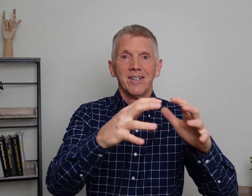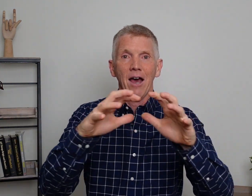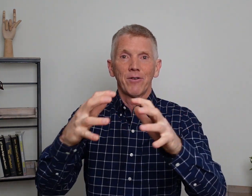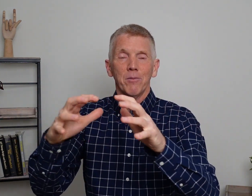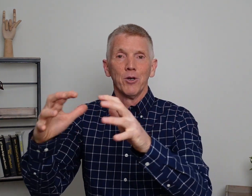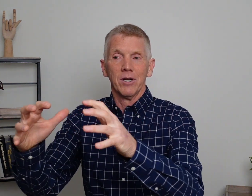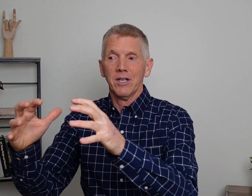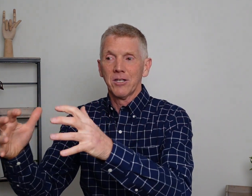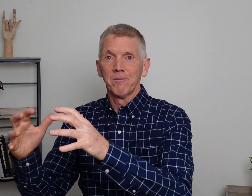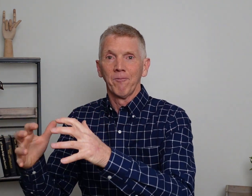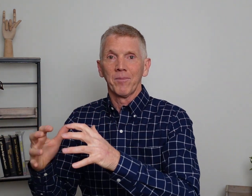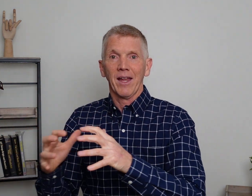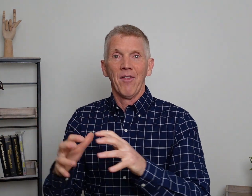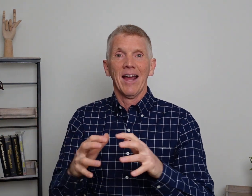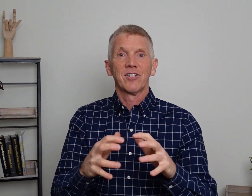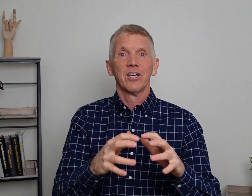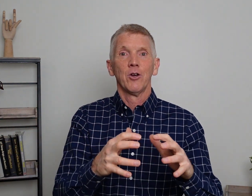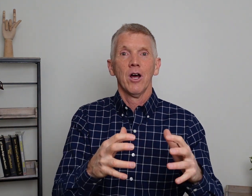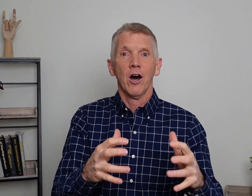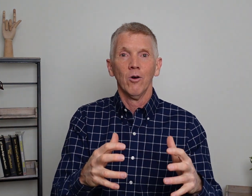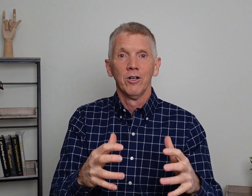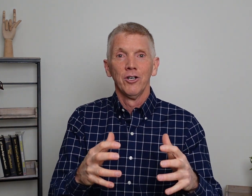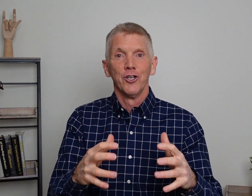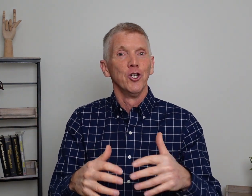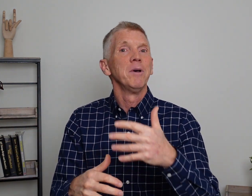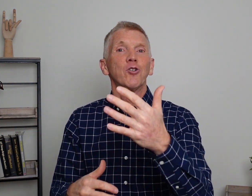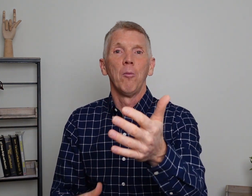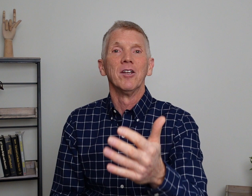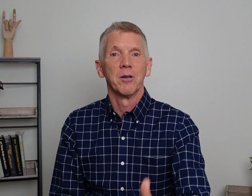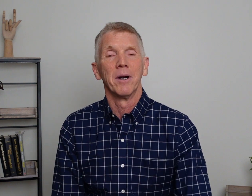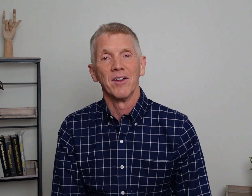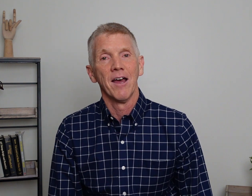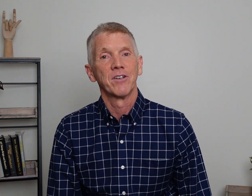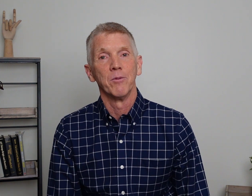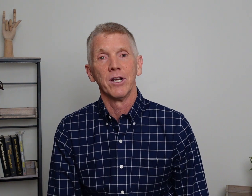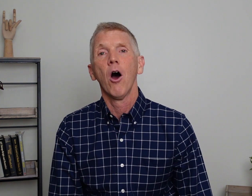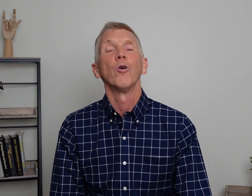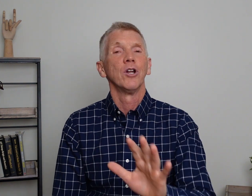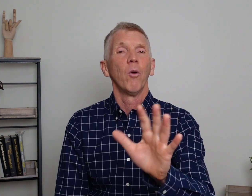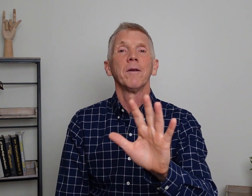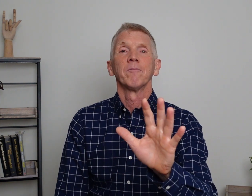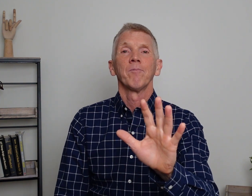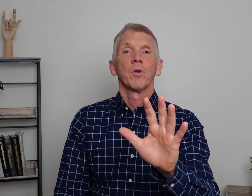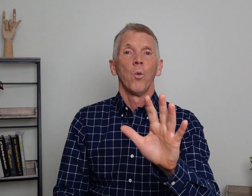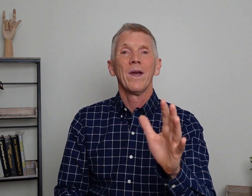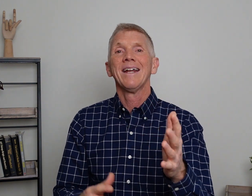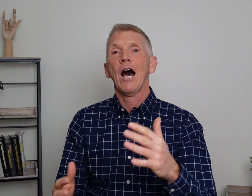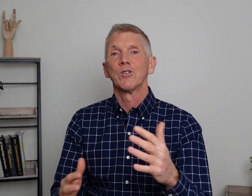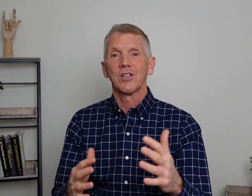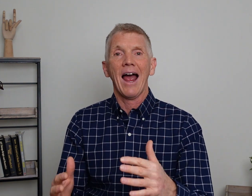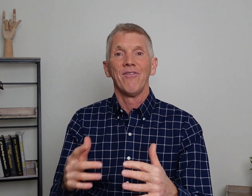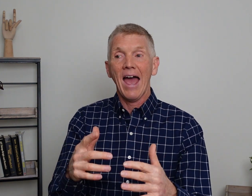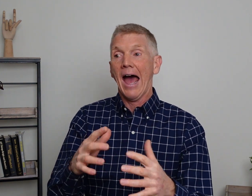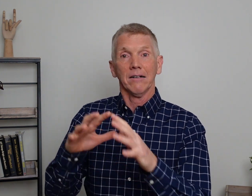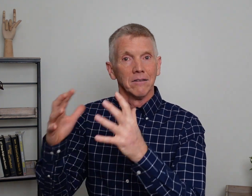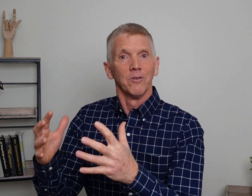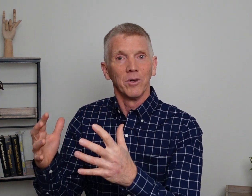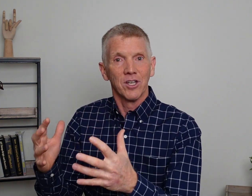deaf communities. And the next thing you know, you'll be told by somebody in the deaf community, oh, you know what? We now sign that with this